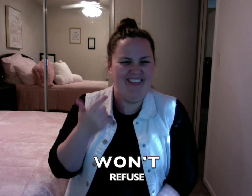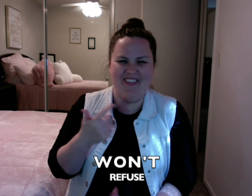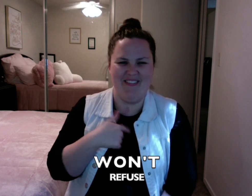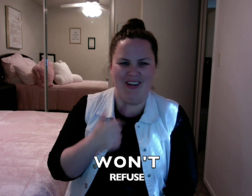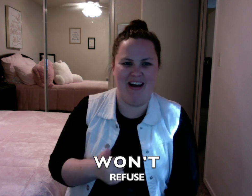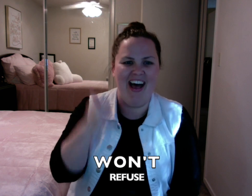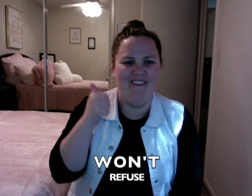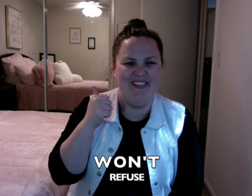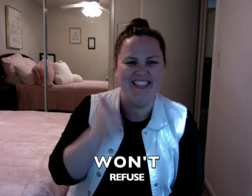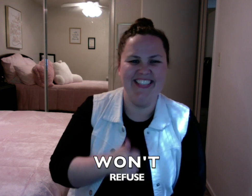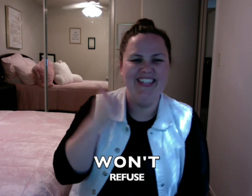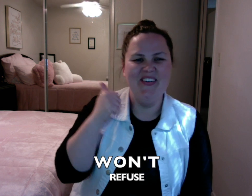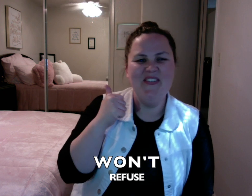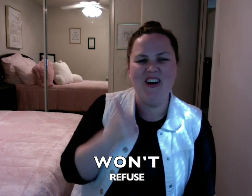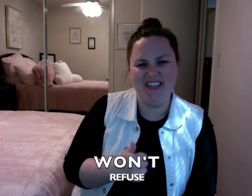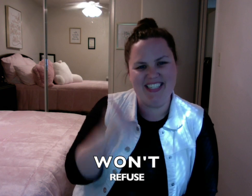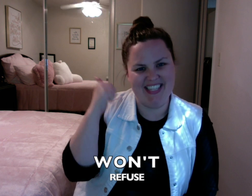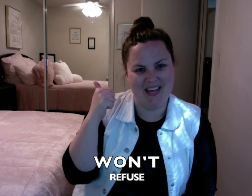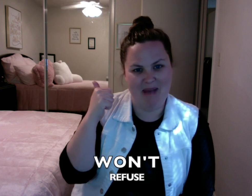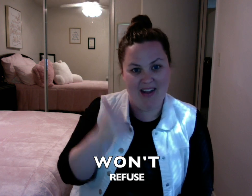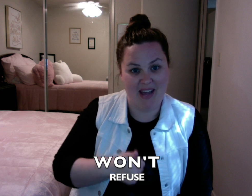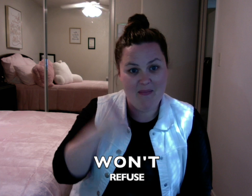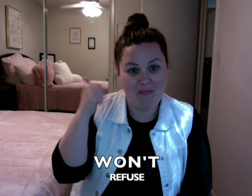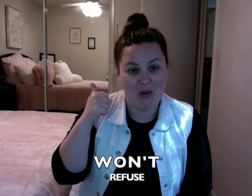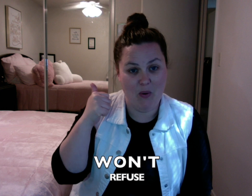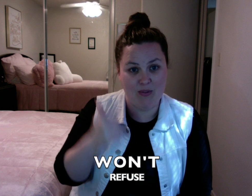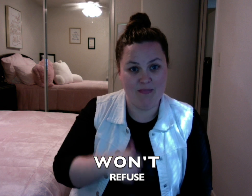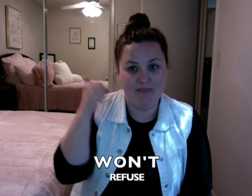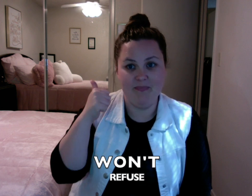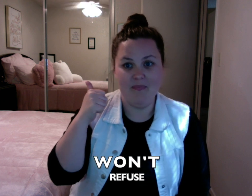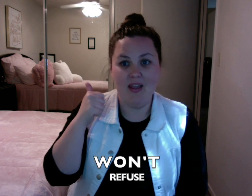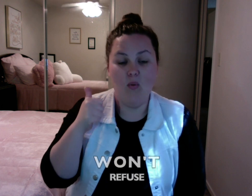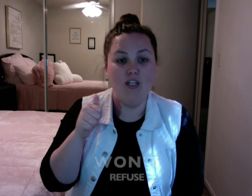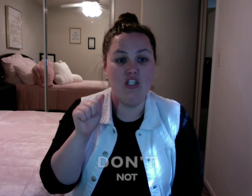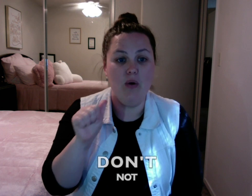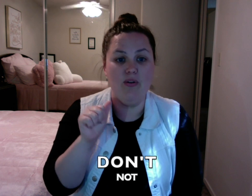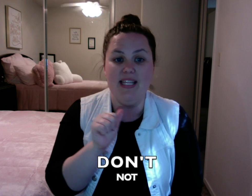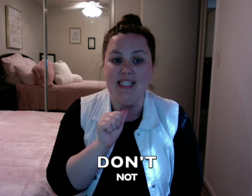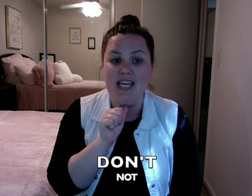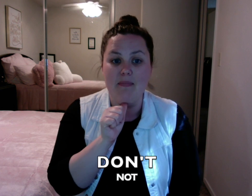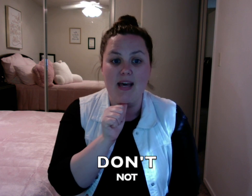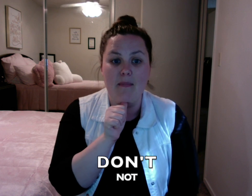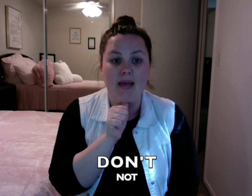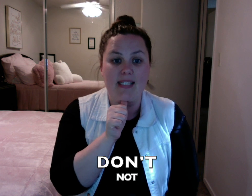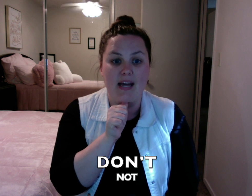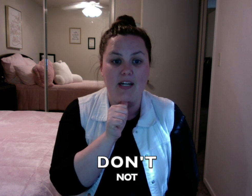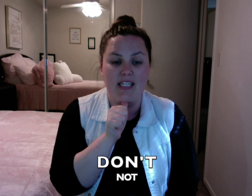know what I'm talking about. I won't. Won't is just the thumb back, okay? Won't. Whereas don't, you take that same thumb, it's underneath the chin and